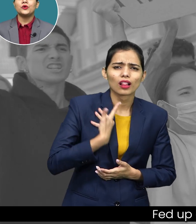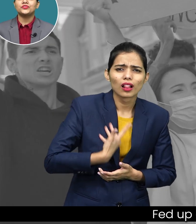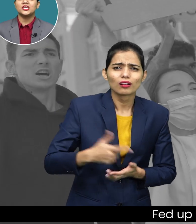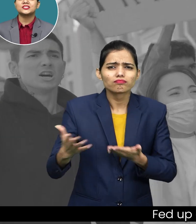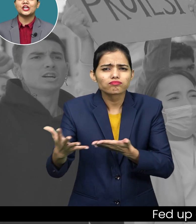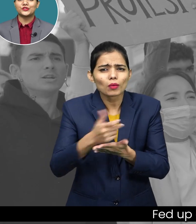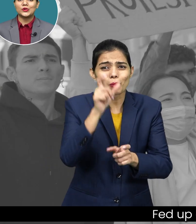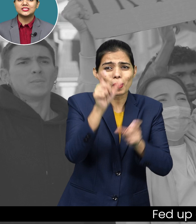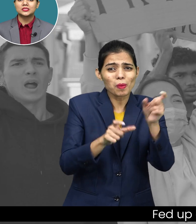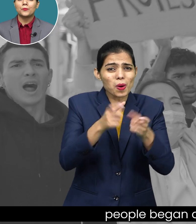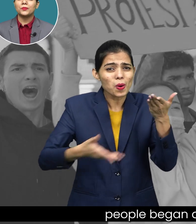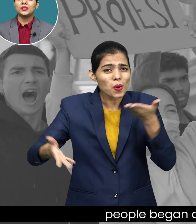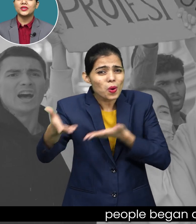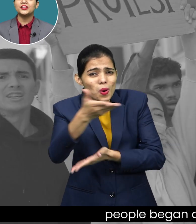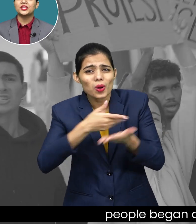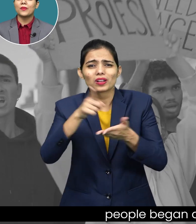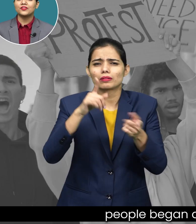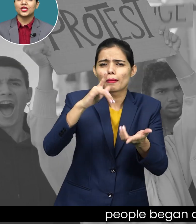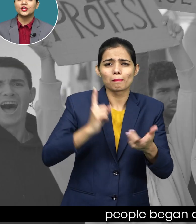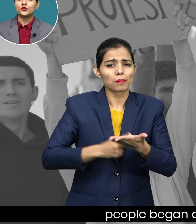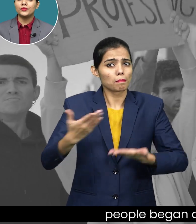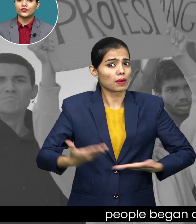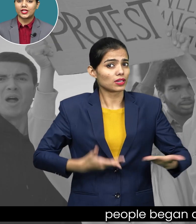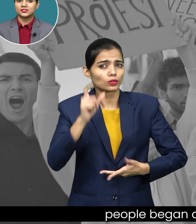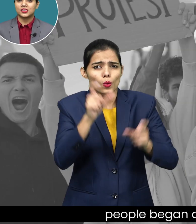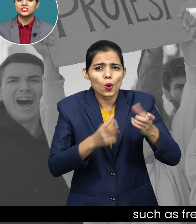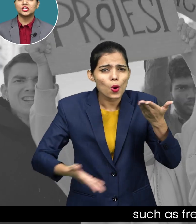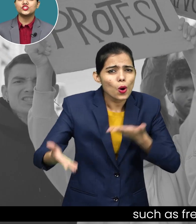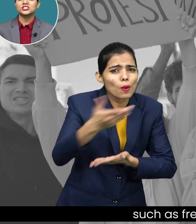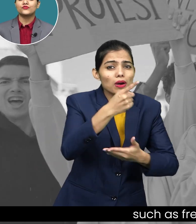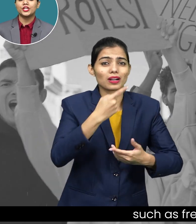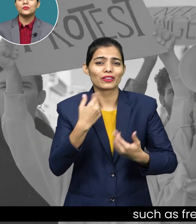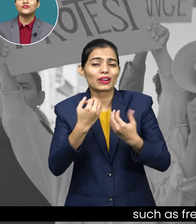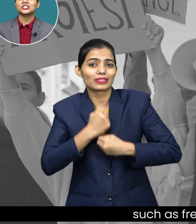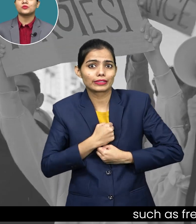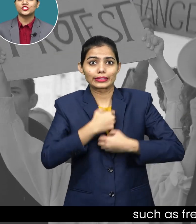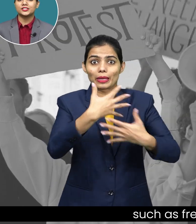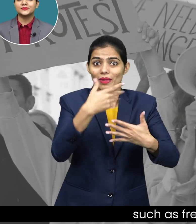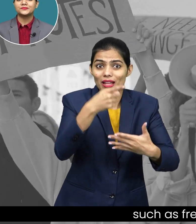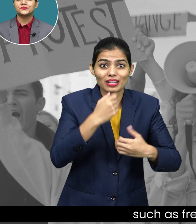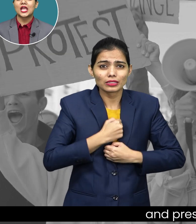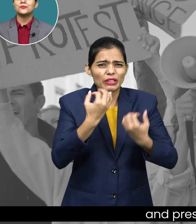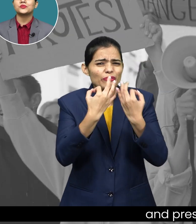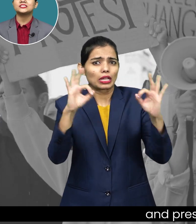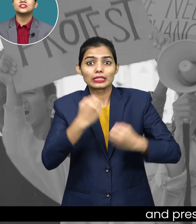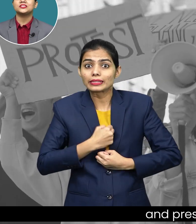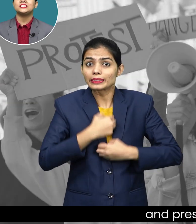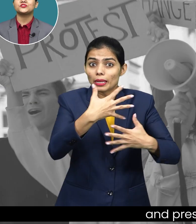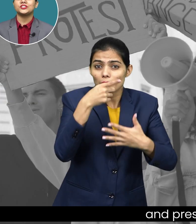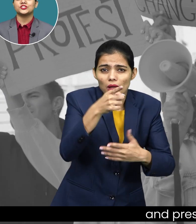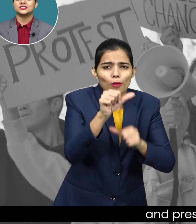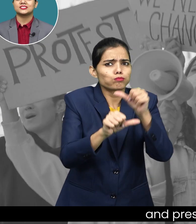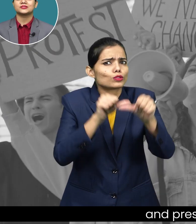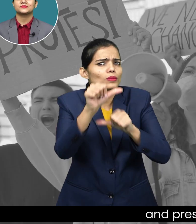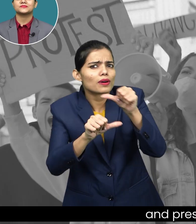Fed up of these controls, people began demanding human rights such as freedom of expression and press in